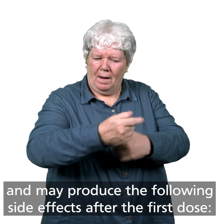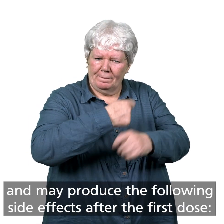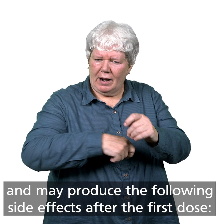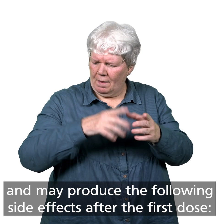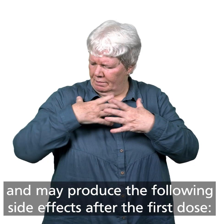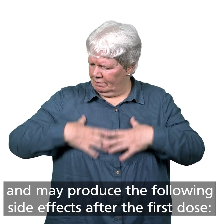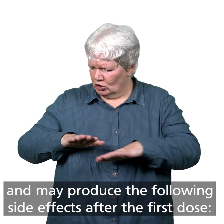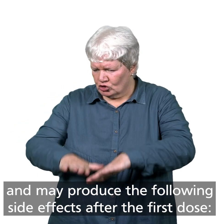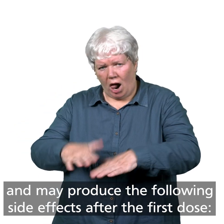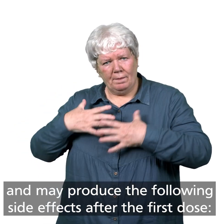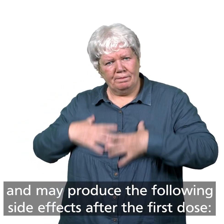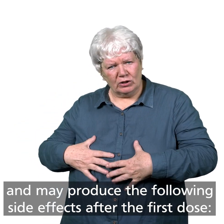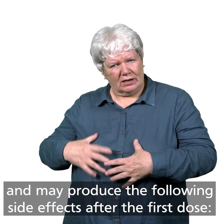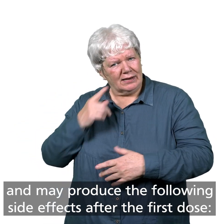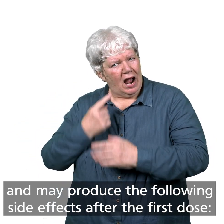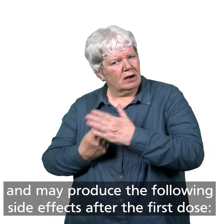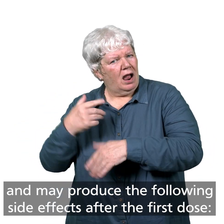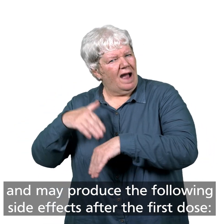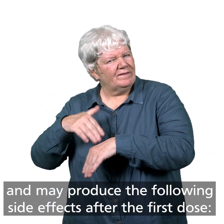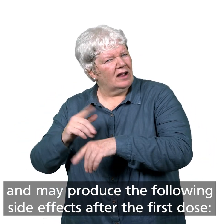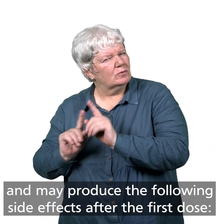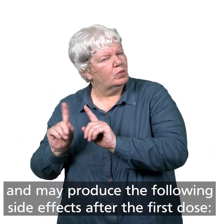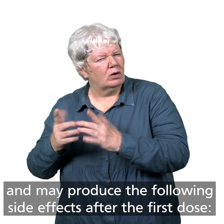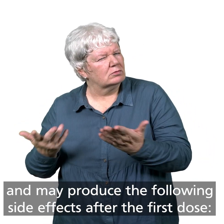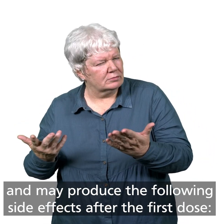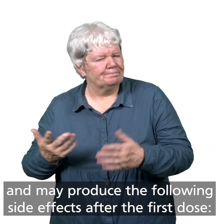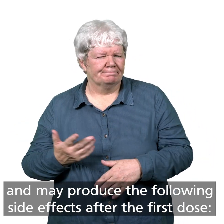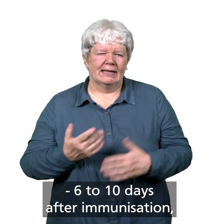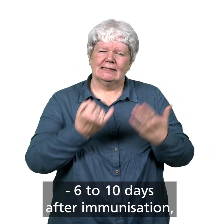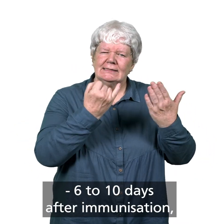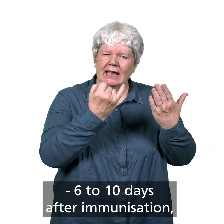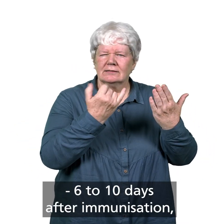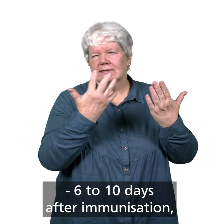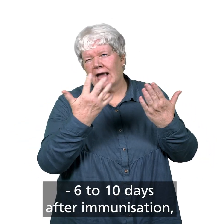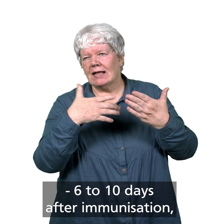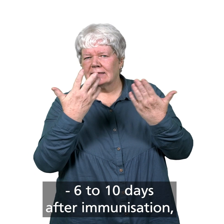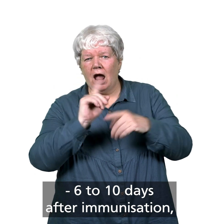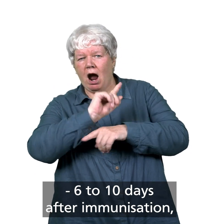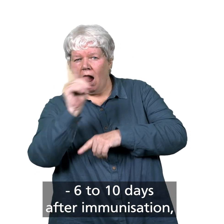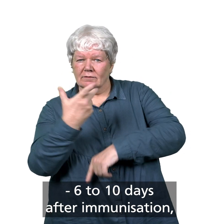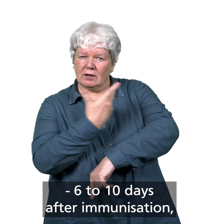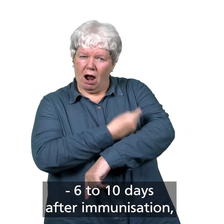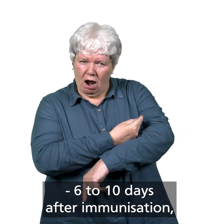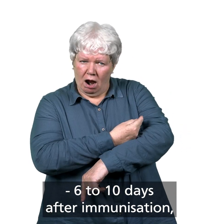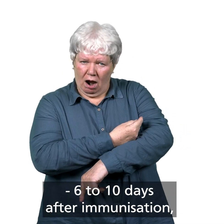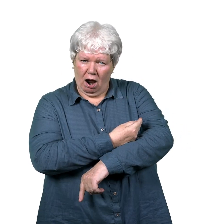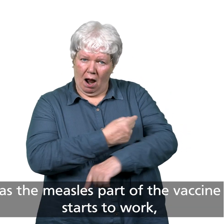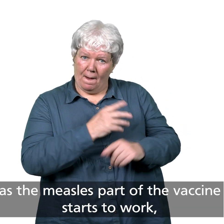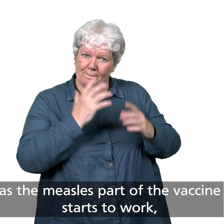and may produce the following side effects after the first dose. 6 to 10 days after immunisation, as the